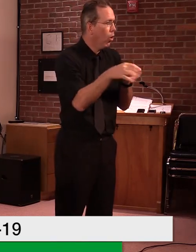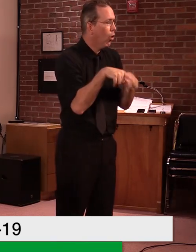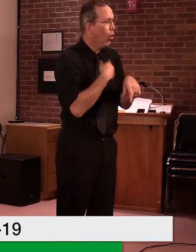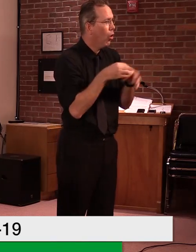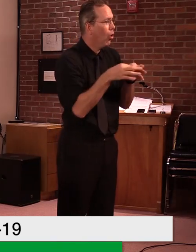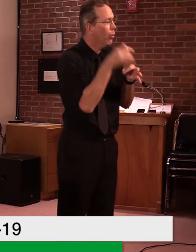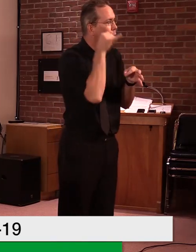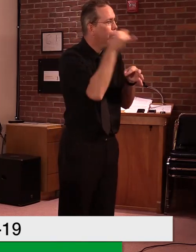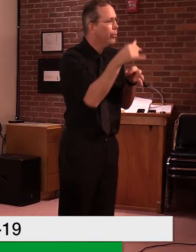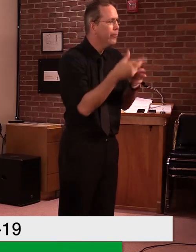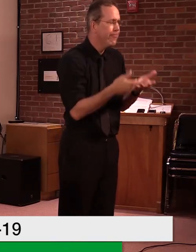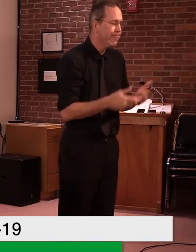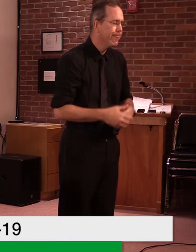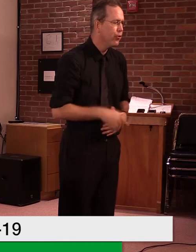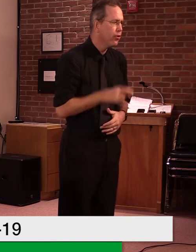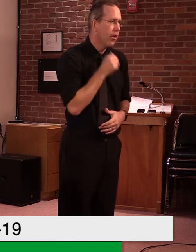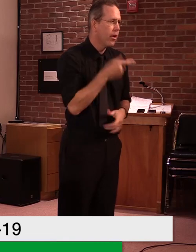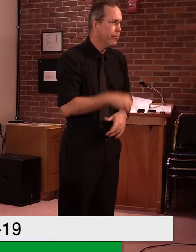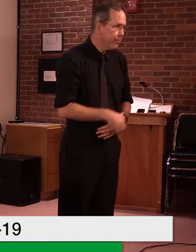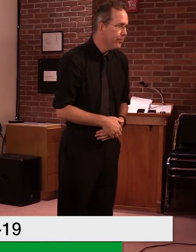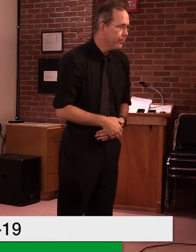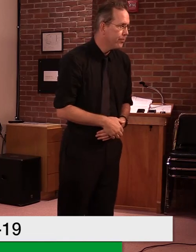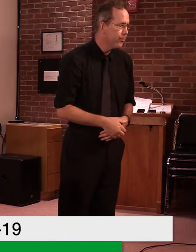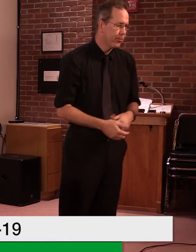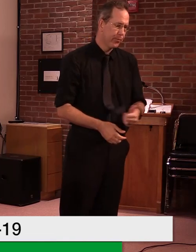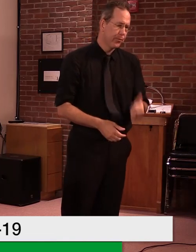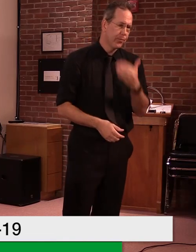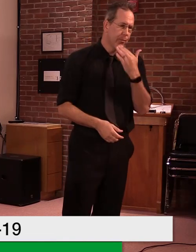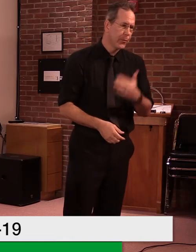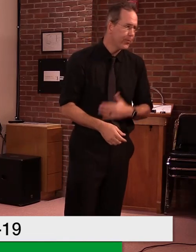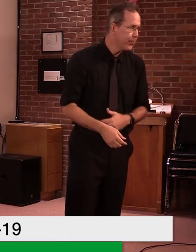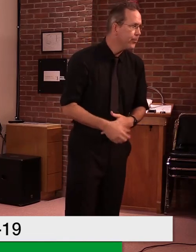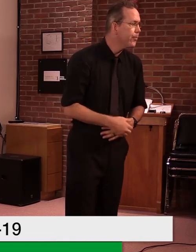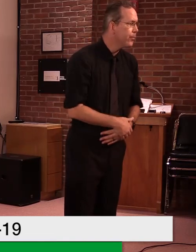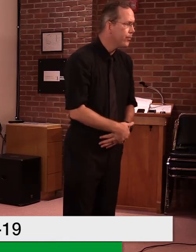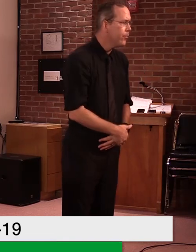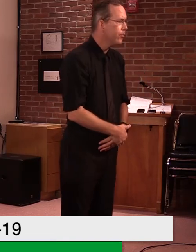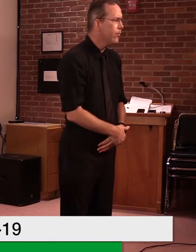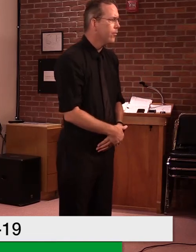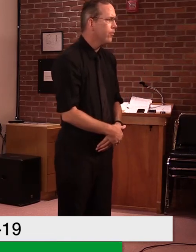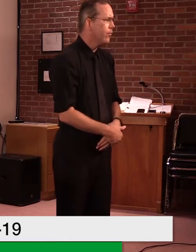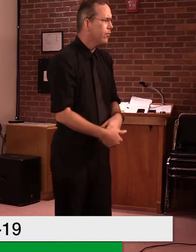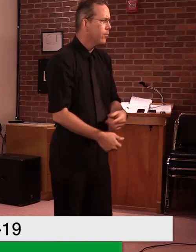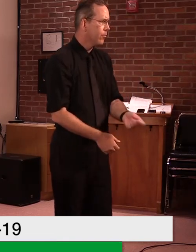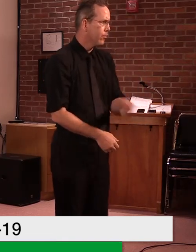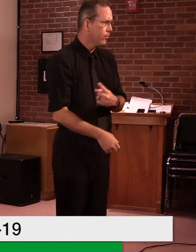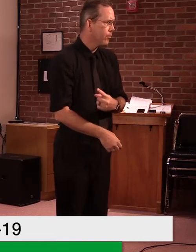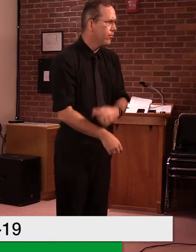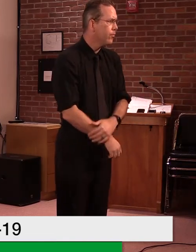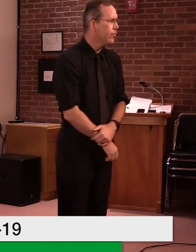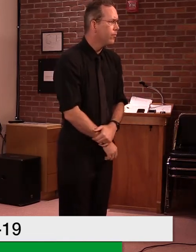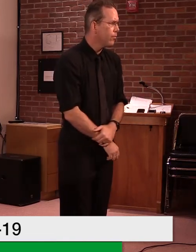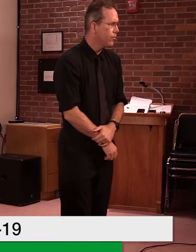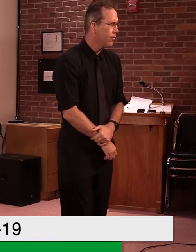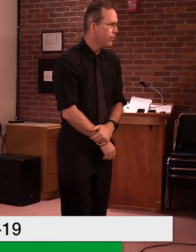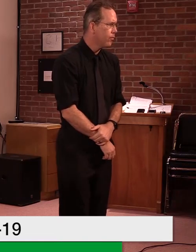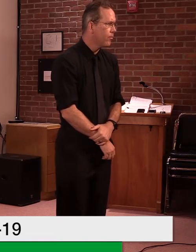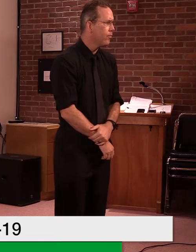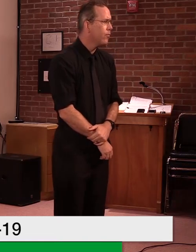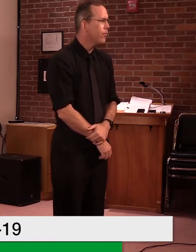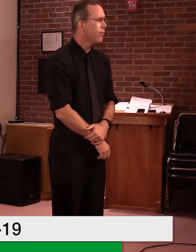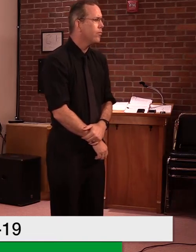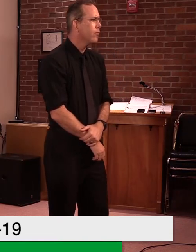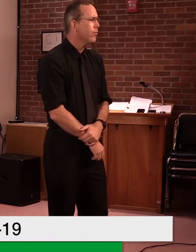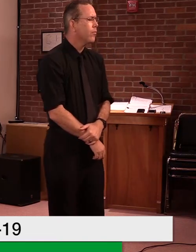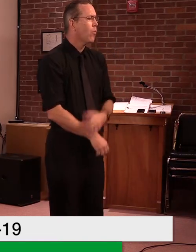Thank you, Mr. Secretary. I just would like to restate the question again to the governor, which you have answered, Secretary Smith, but I'd like the governor to